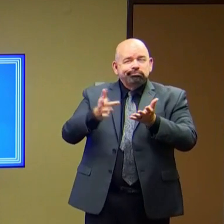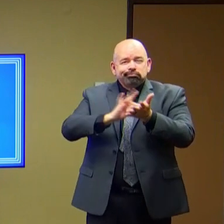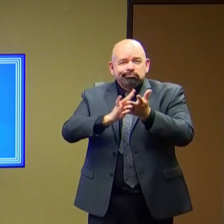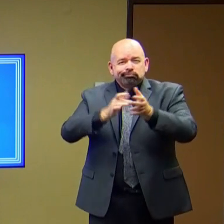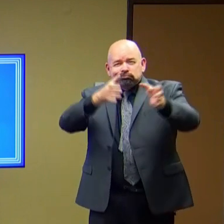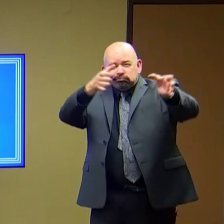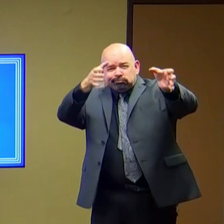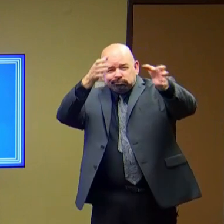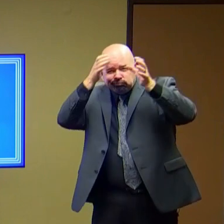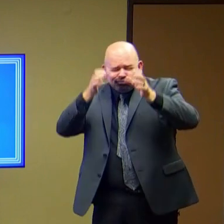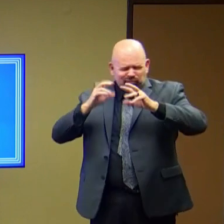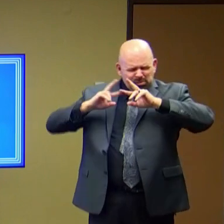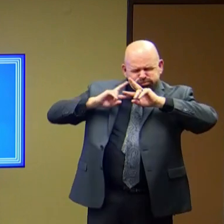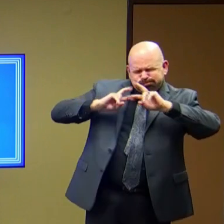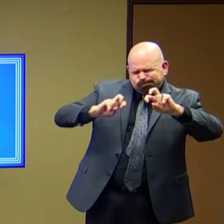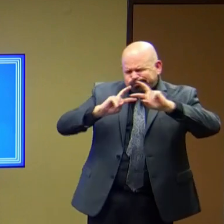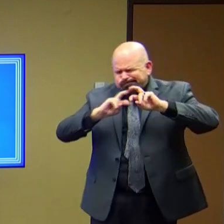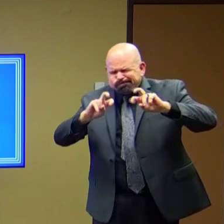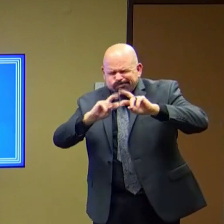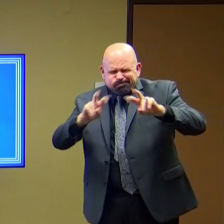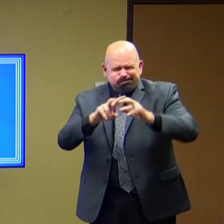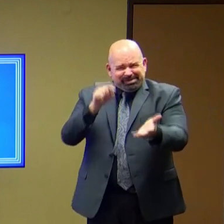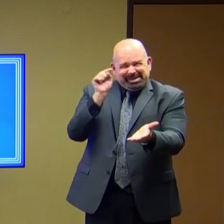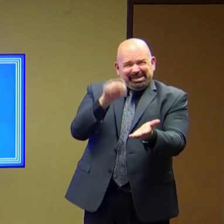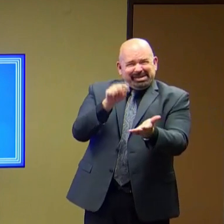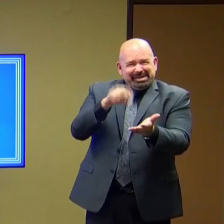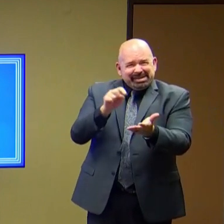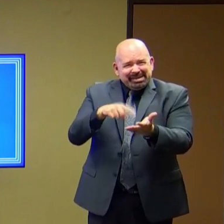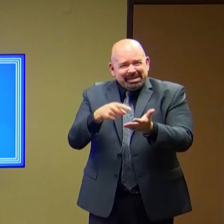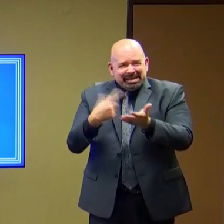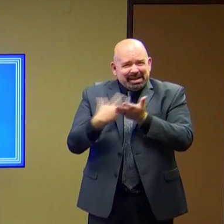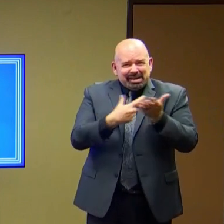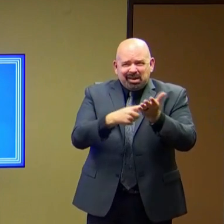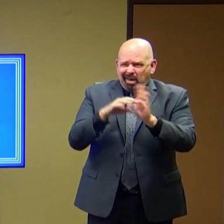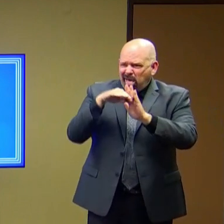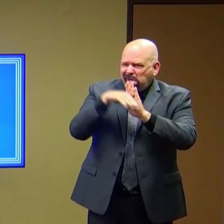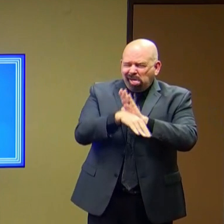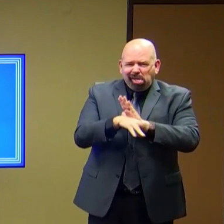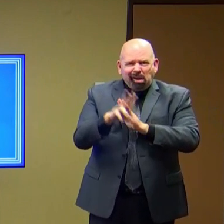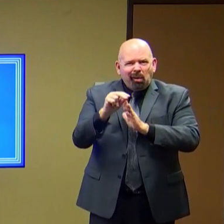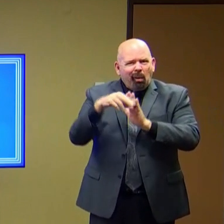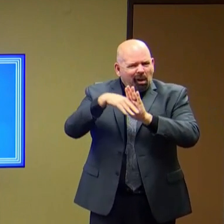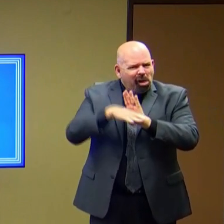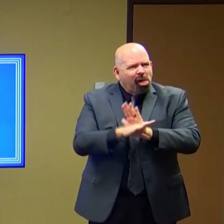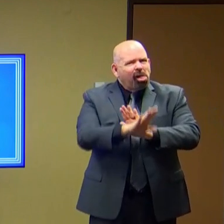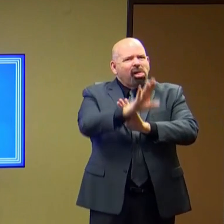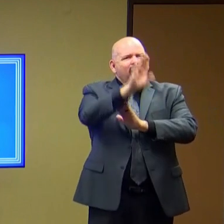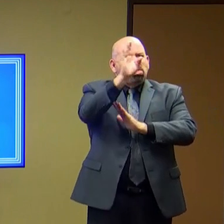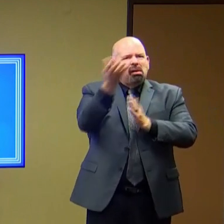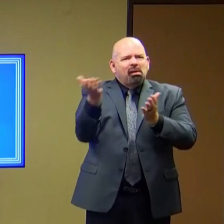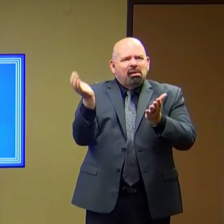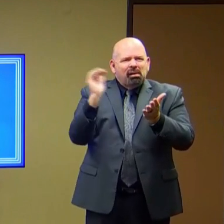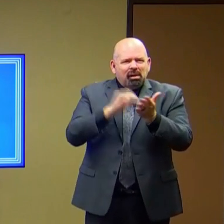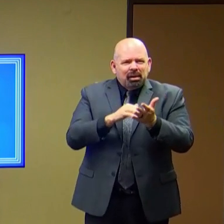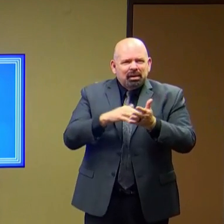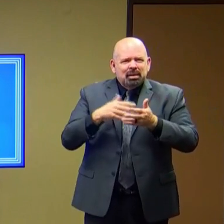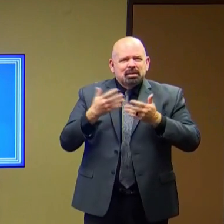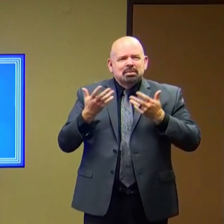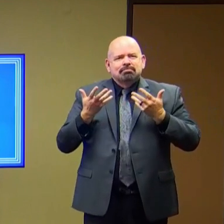wrong direction. I'll give you a few stats and I'll let Phil tell you more about that when I turn the mic over to